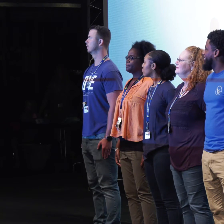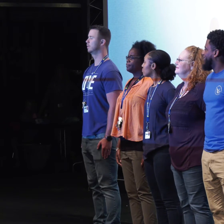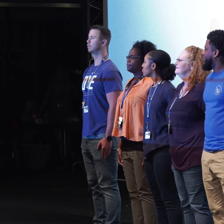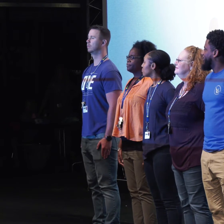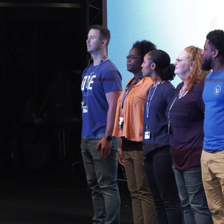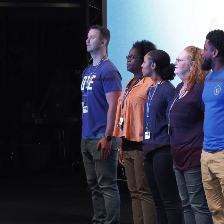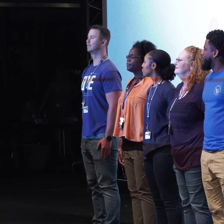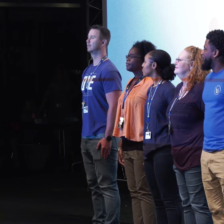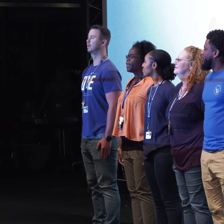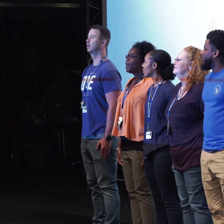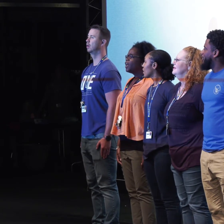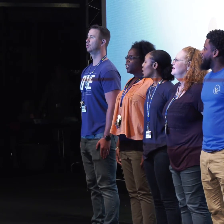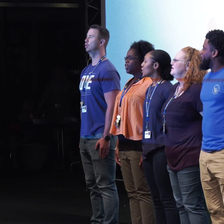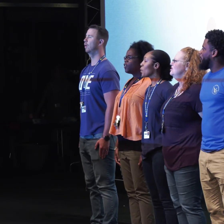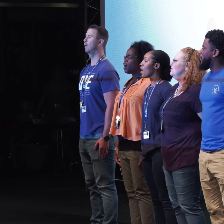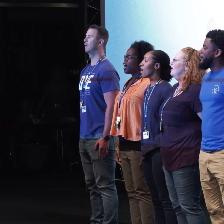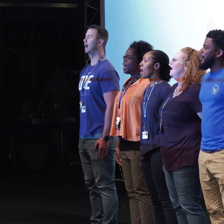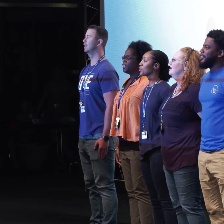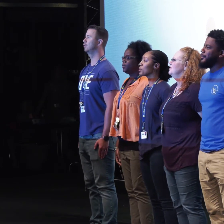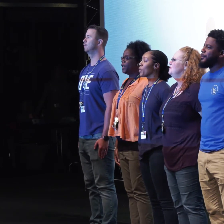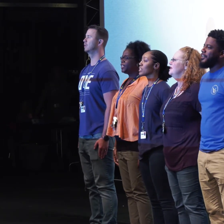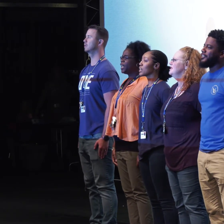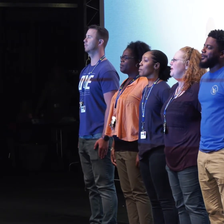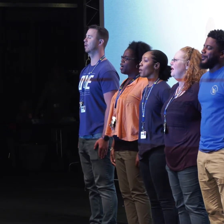I am your new principal.